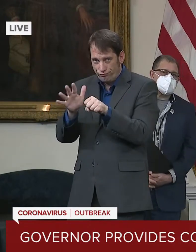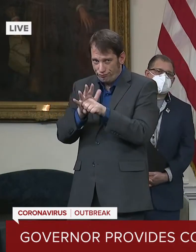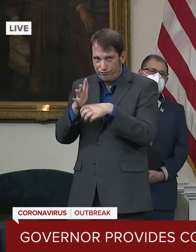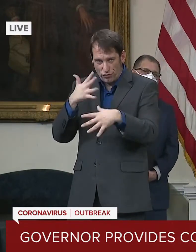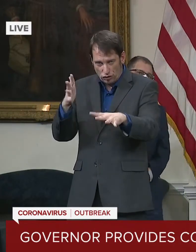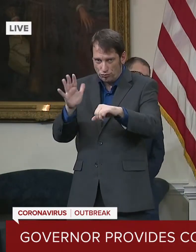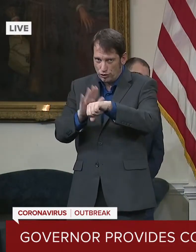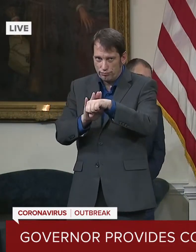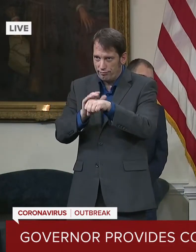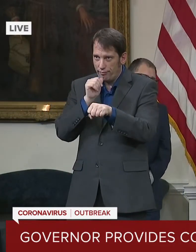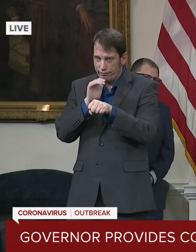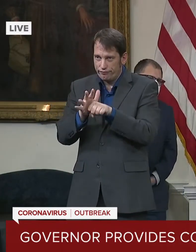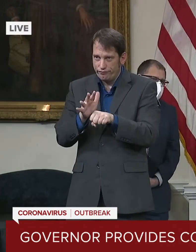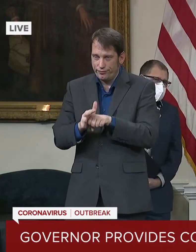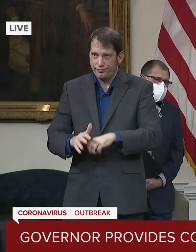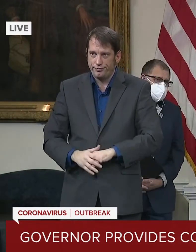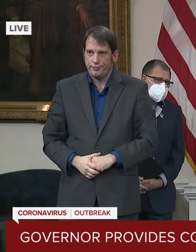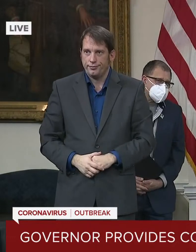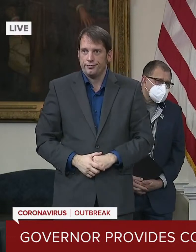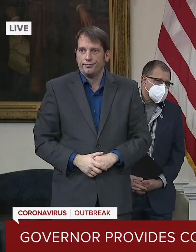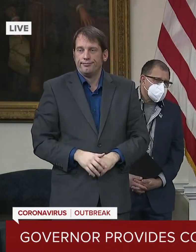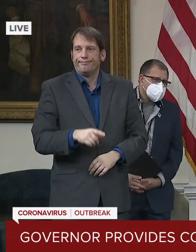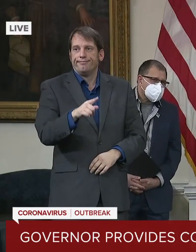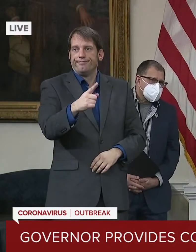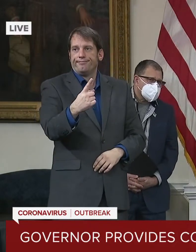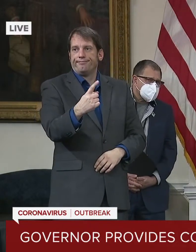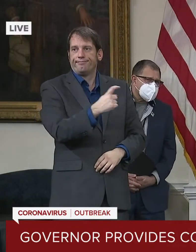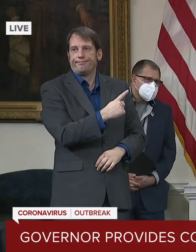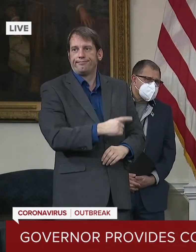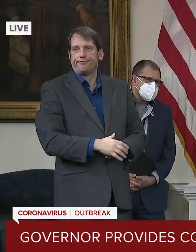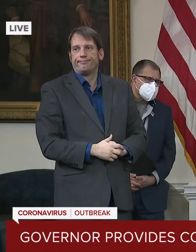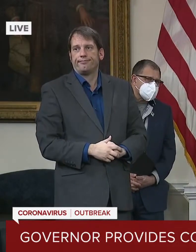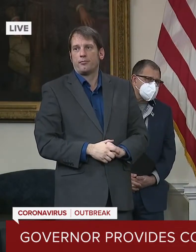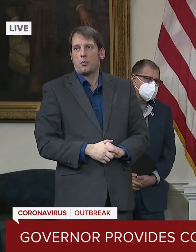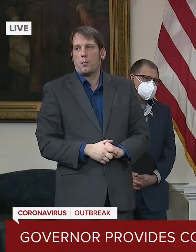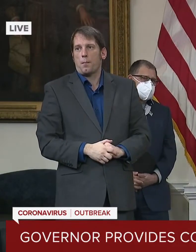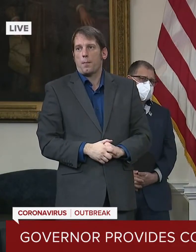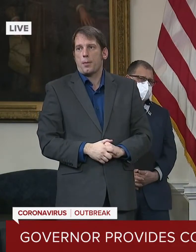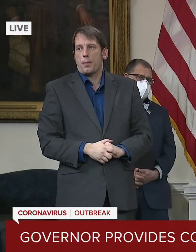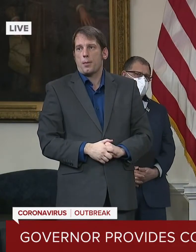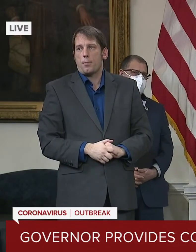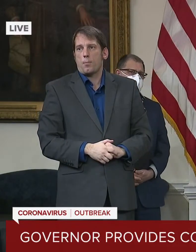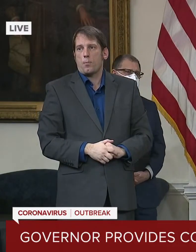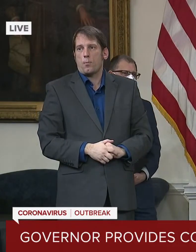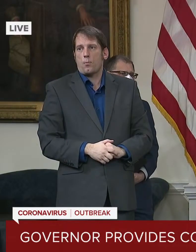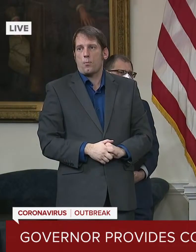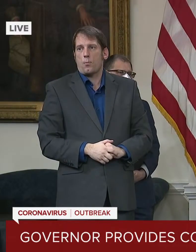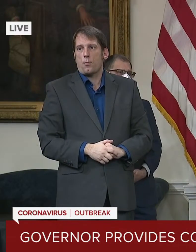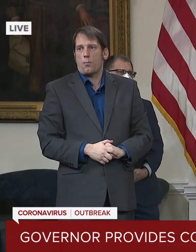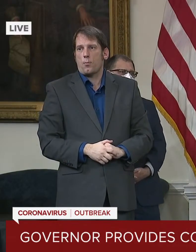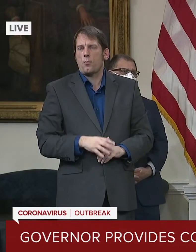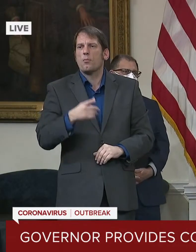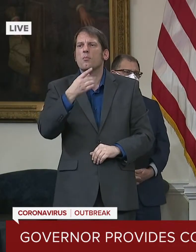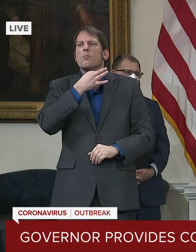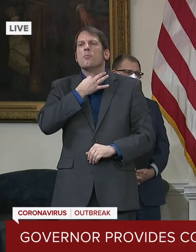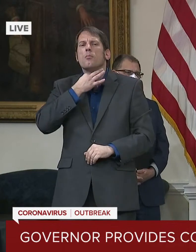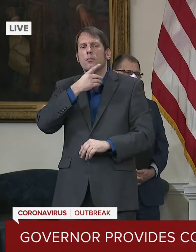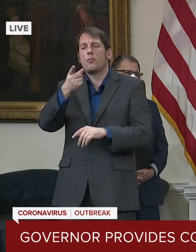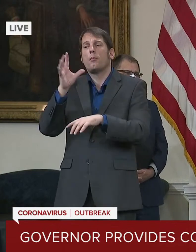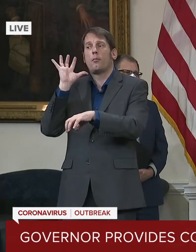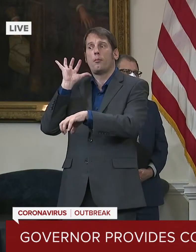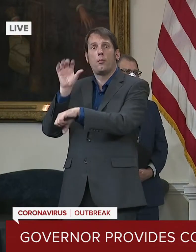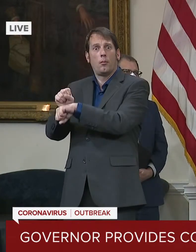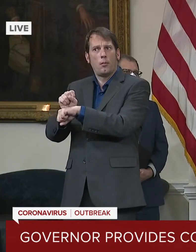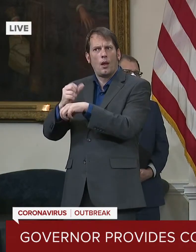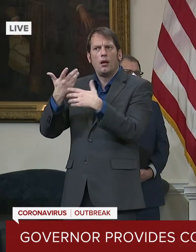Scheduling those appointments, would you recommend the county schedule out weeks in advance, or should they be scheduling weeks? No, I mean, so I know this is